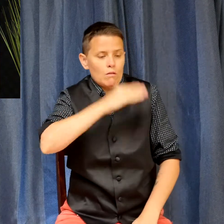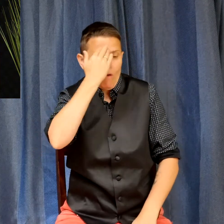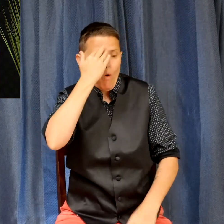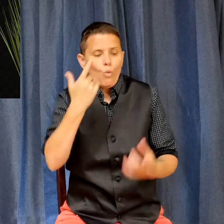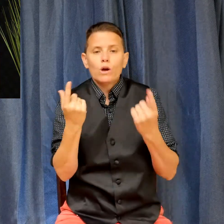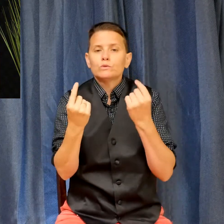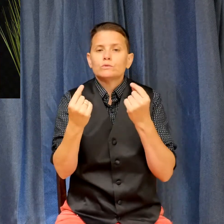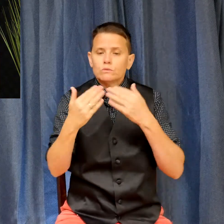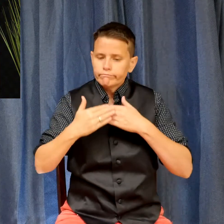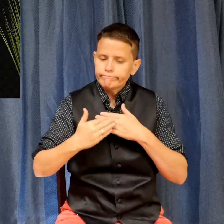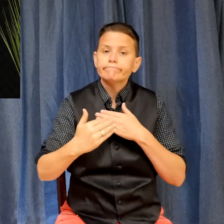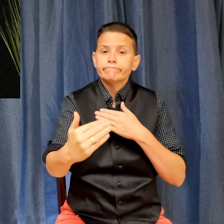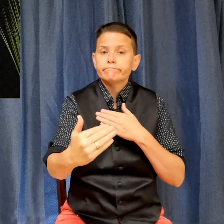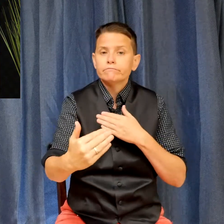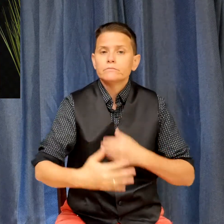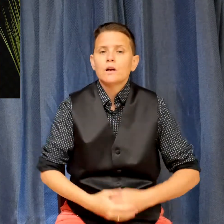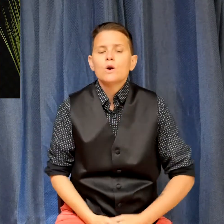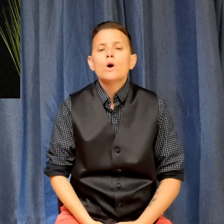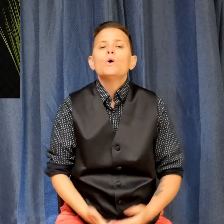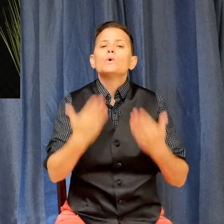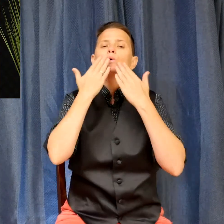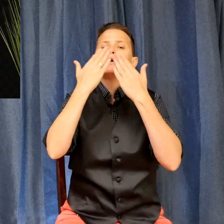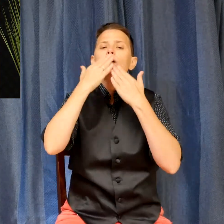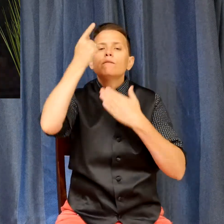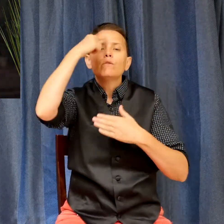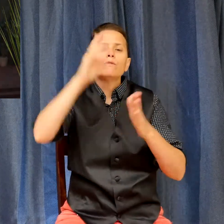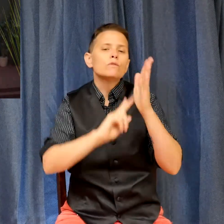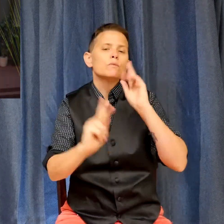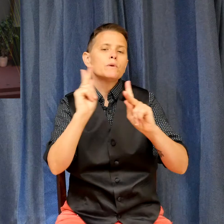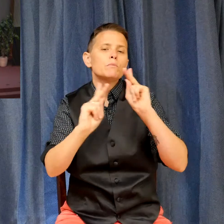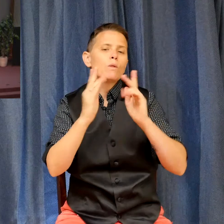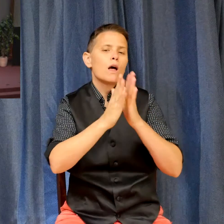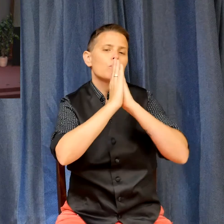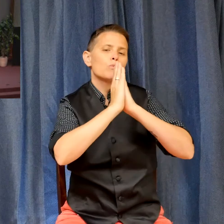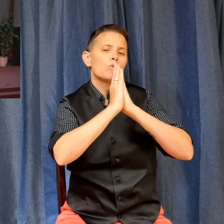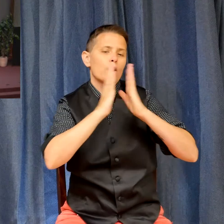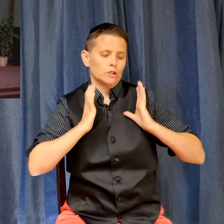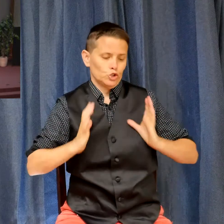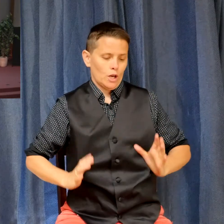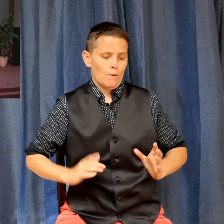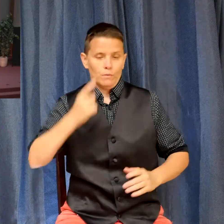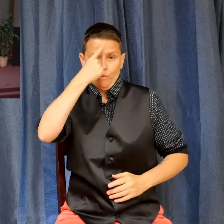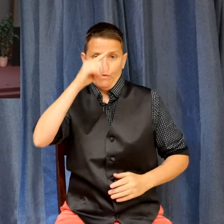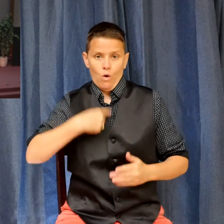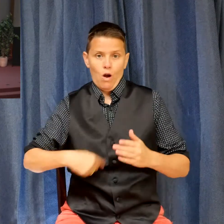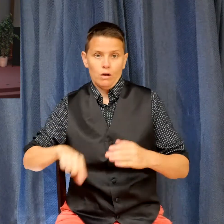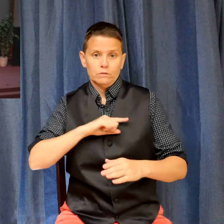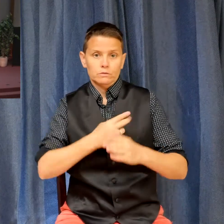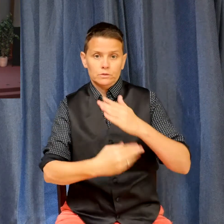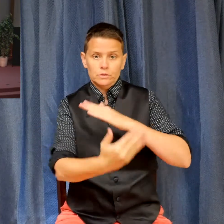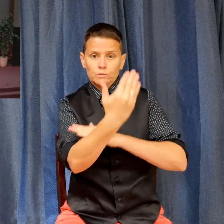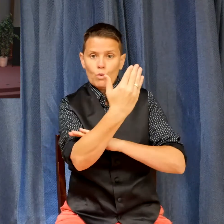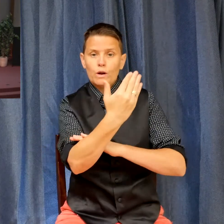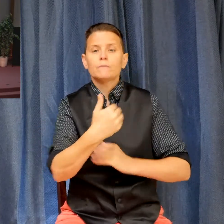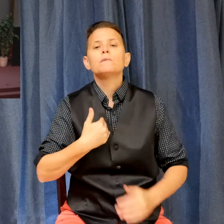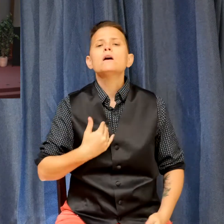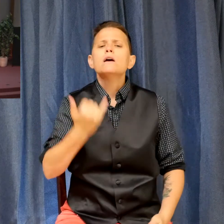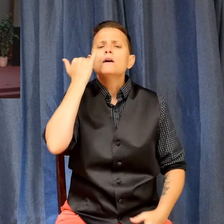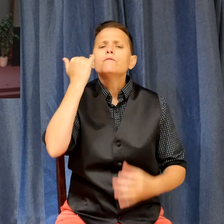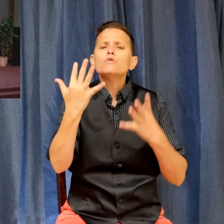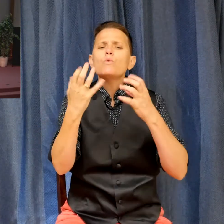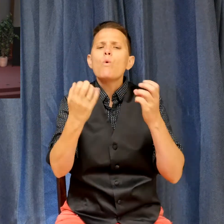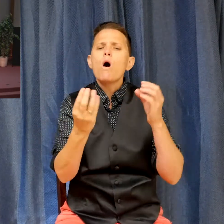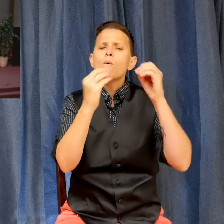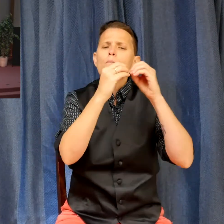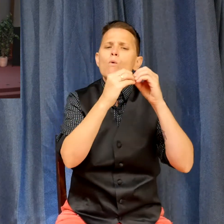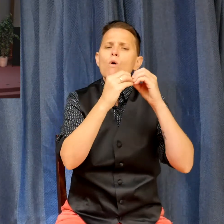situation. We're so grateful for all of our praying chaplains that are holding space virtually for us today. To receive prayer support from